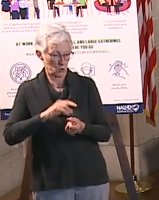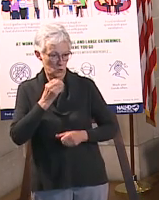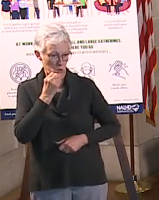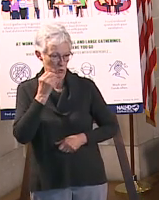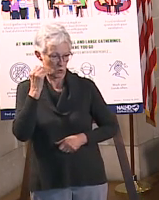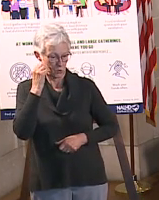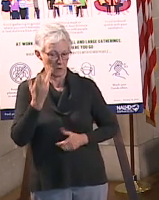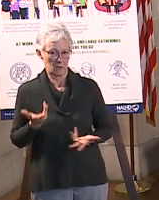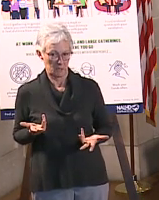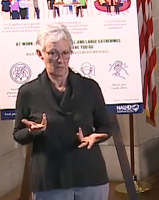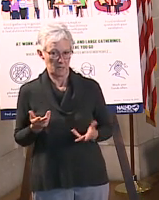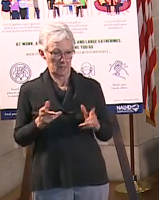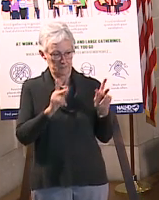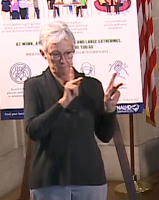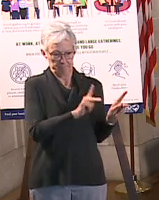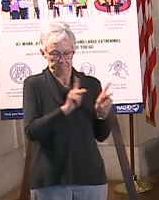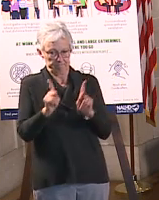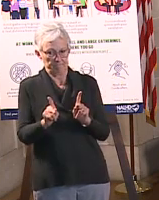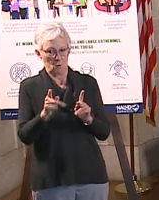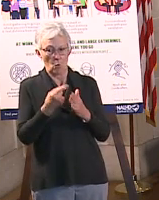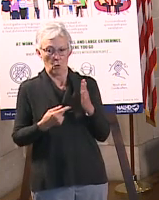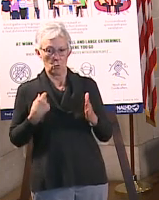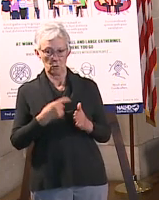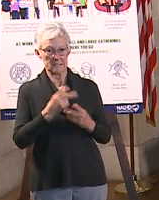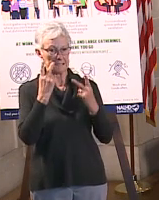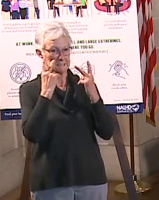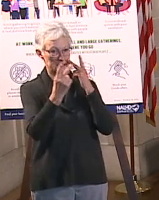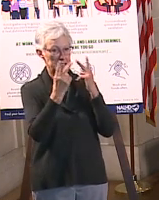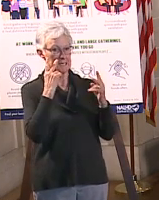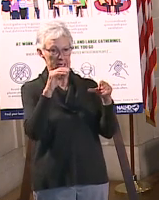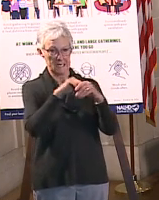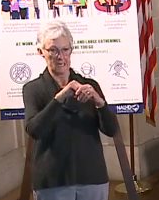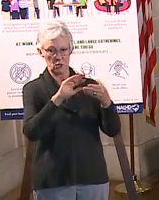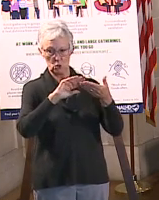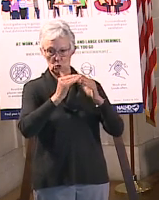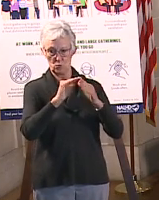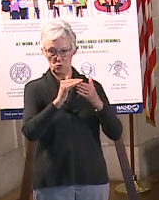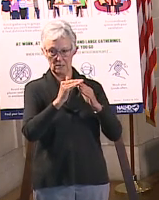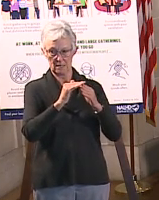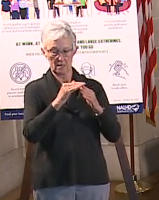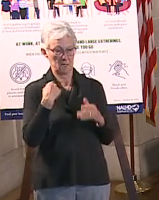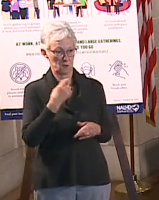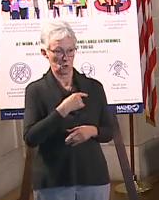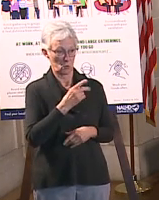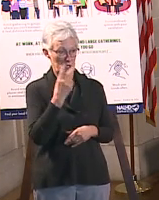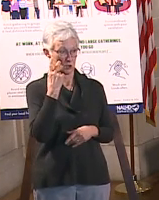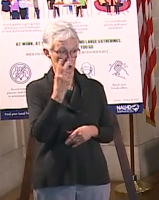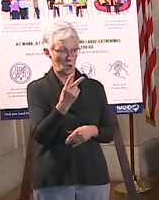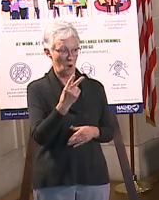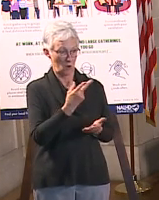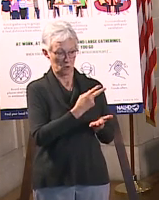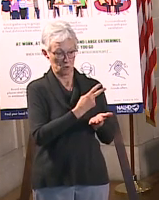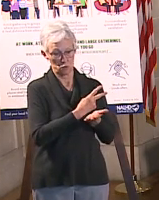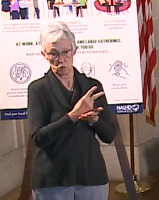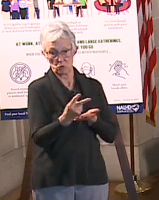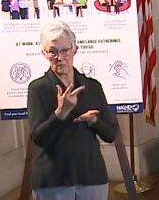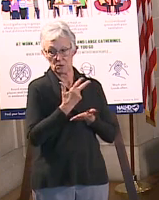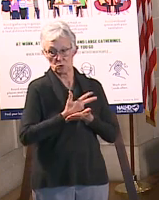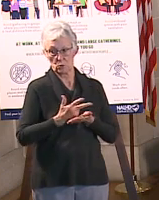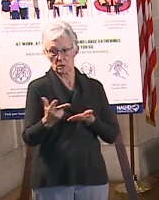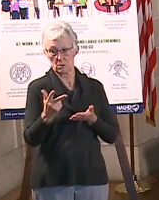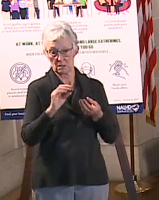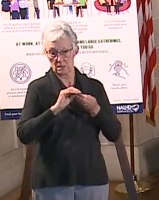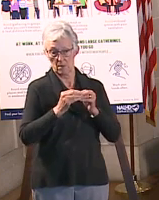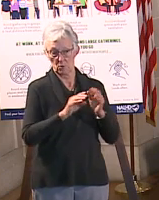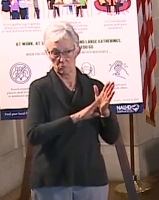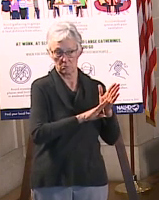falls in line with what we've been seeing in the community. So as we saw our surge here over the last 2-3 weeks in the past, we